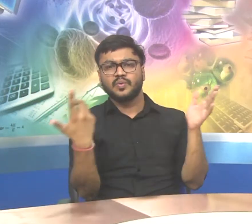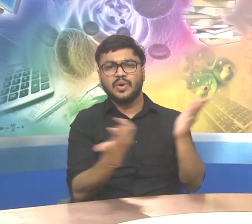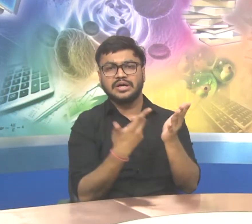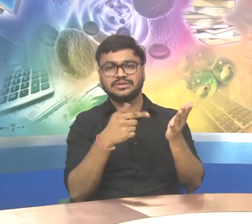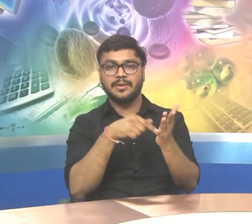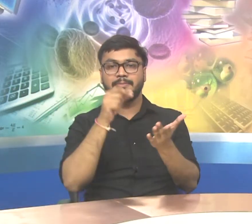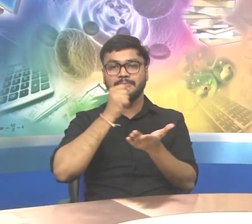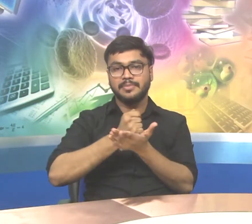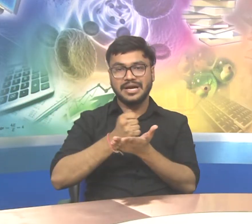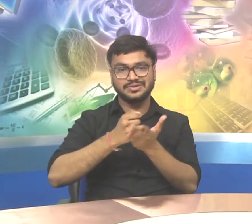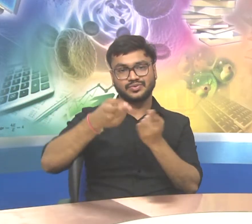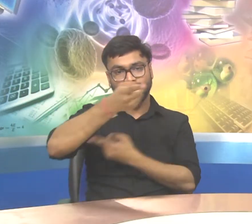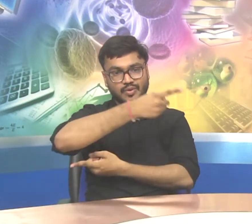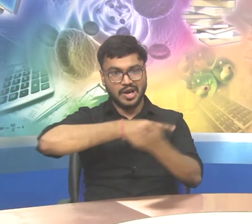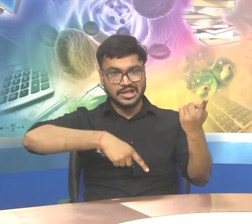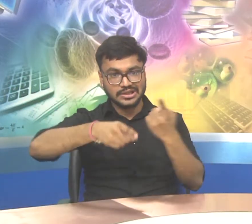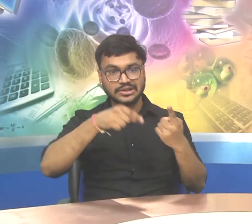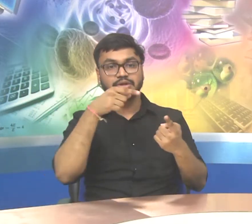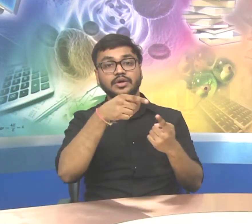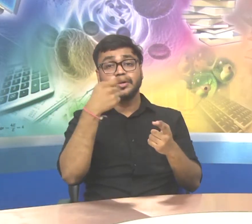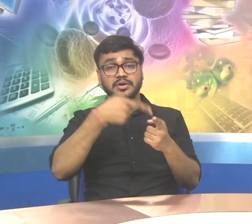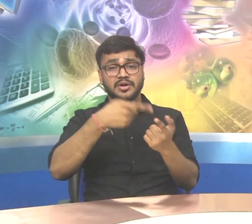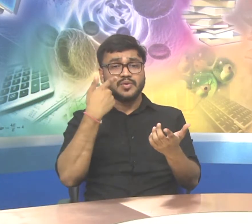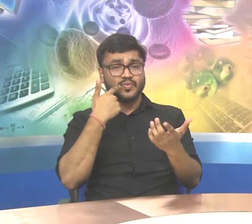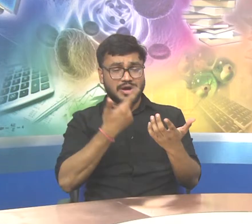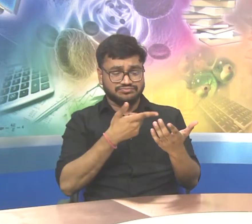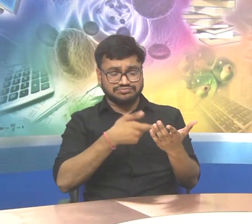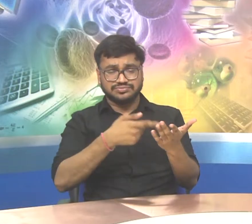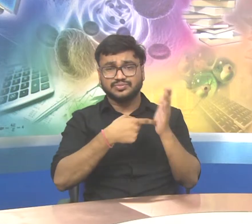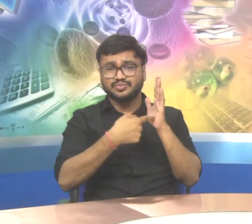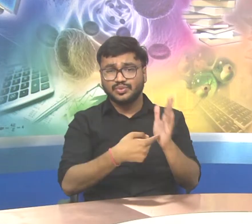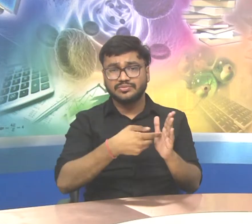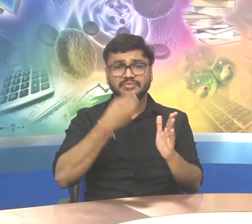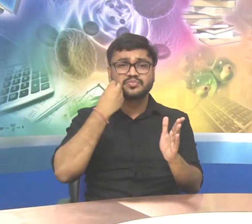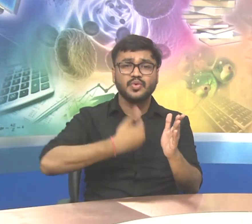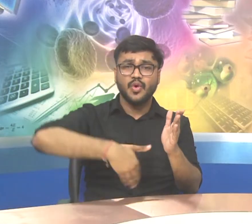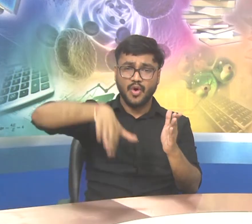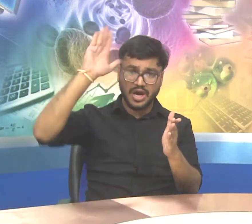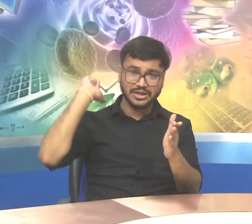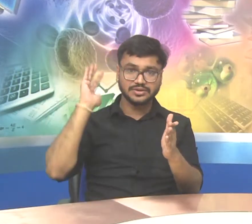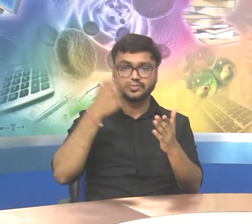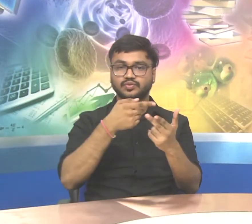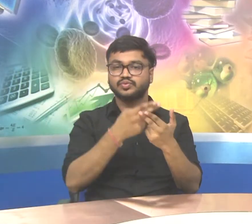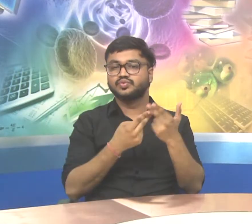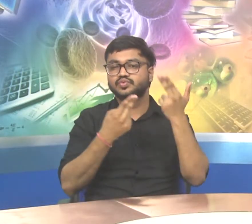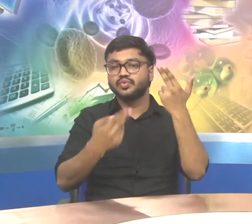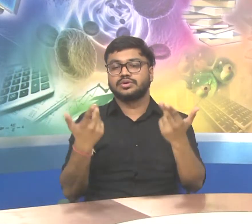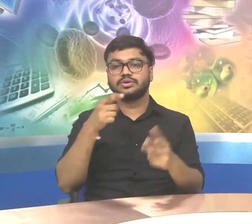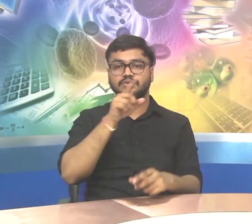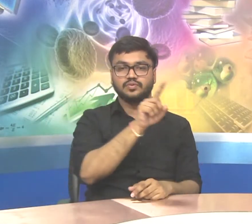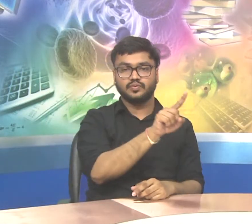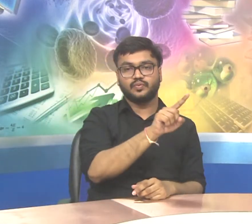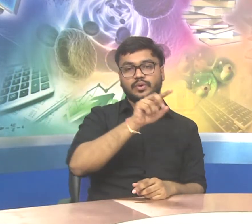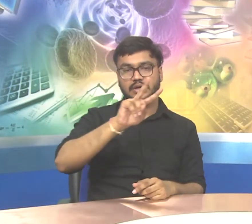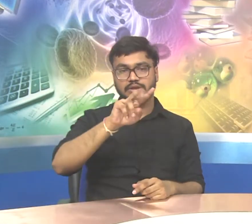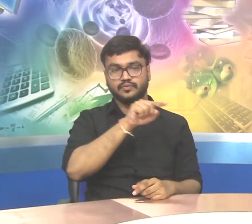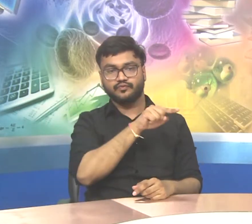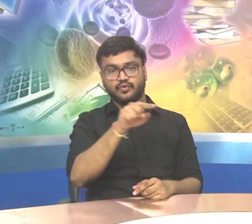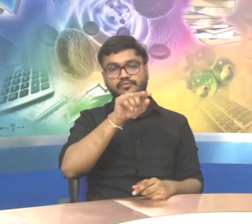Practice in order and present a show explaining the story of 12 to 14 billion